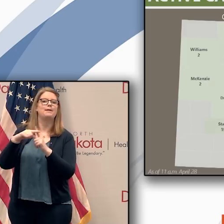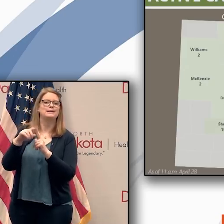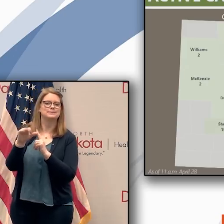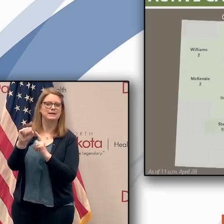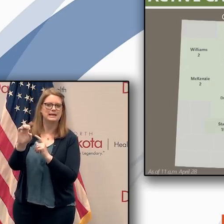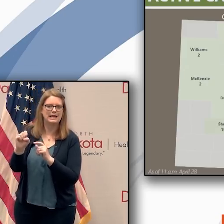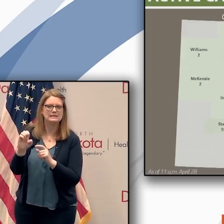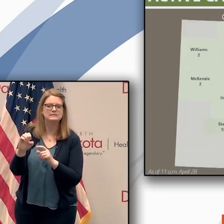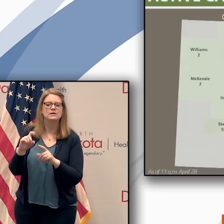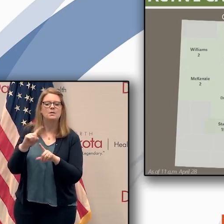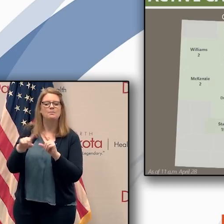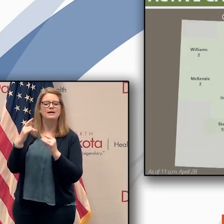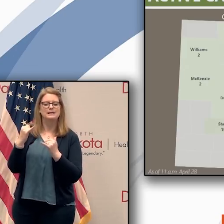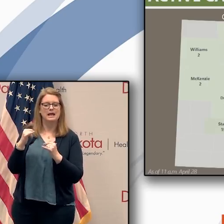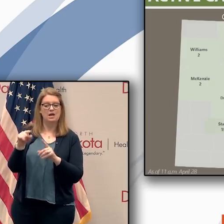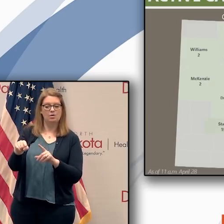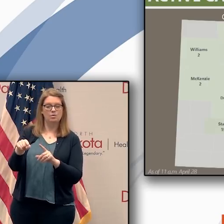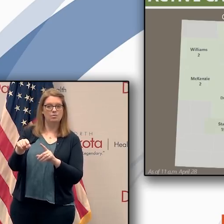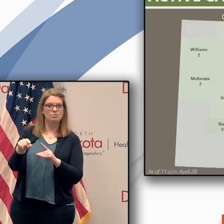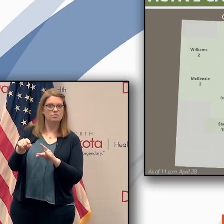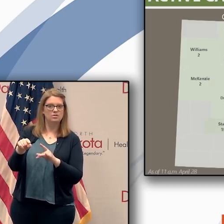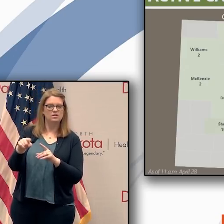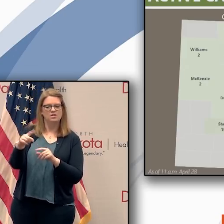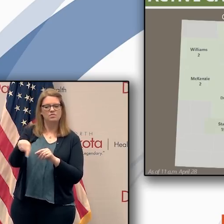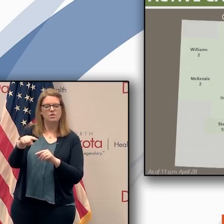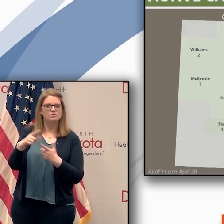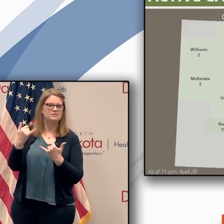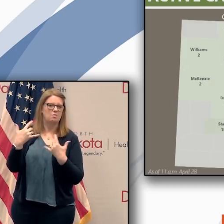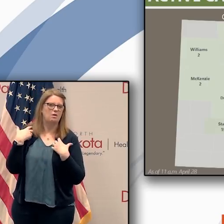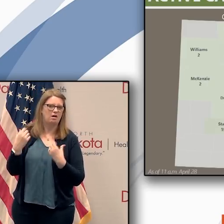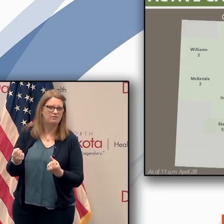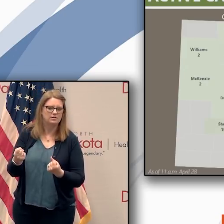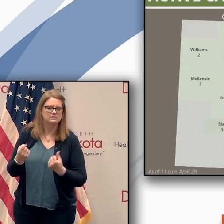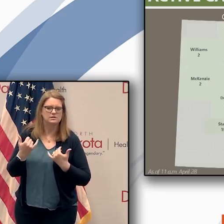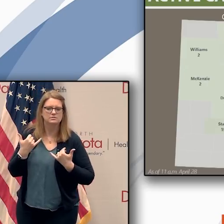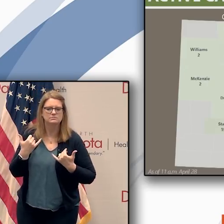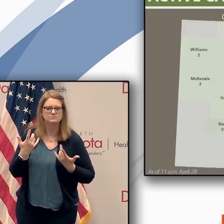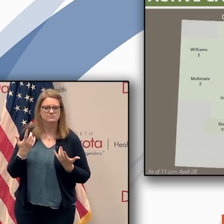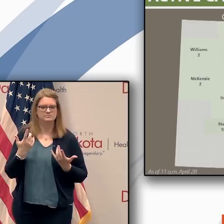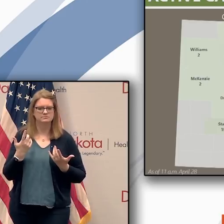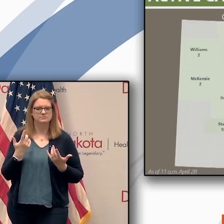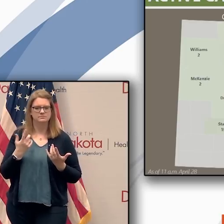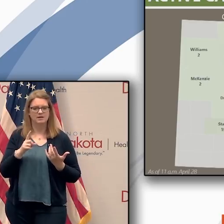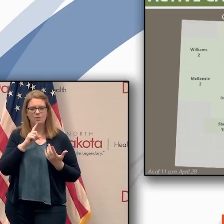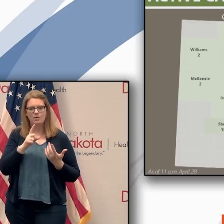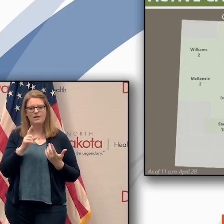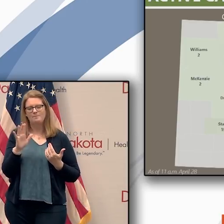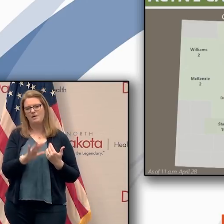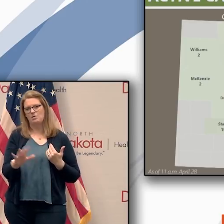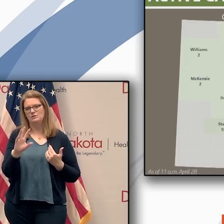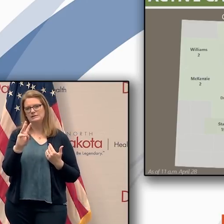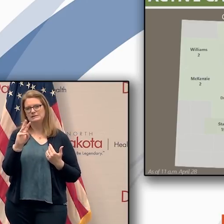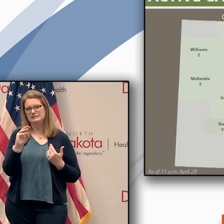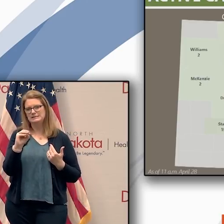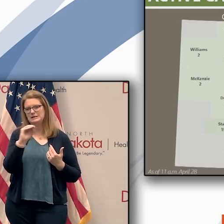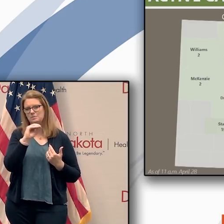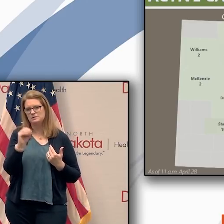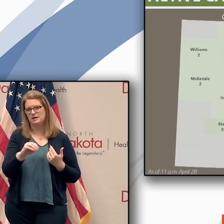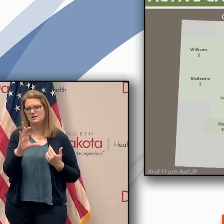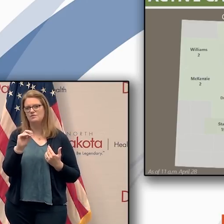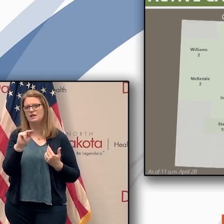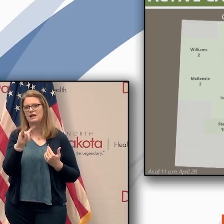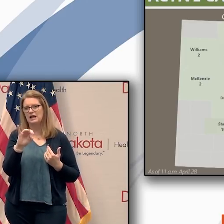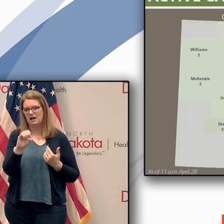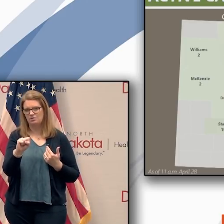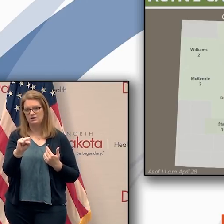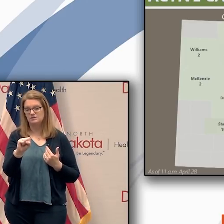recorded those counties as their home address have now recovered. So again, we're have about 60% of the counties in the state right